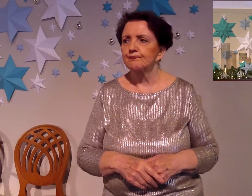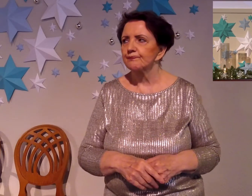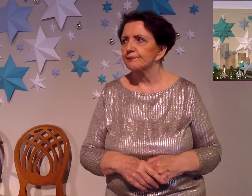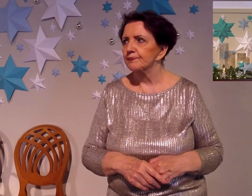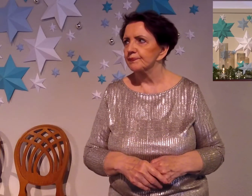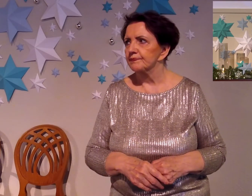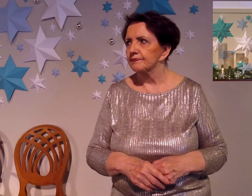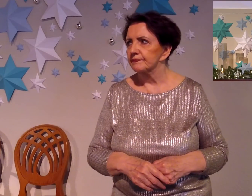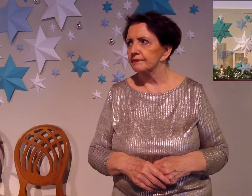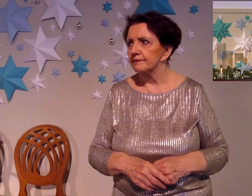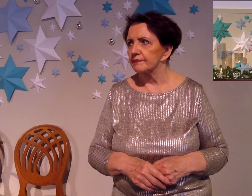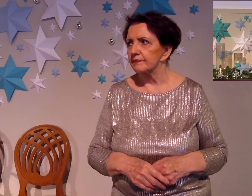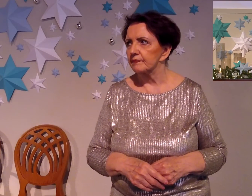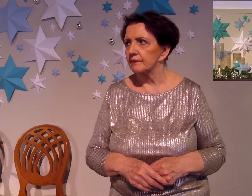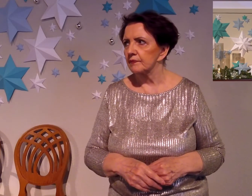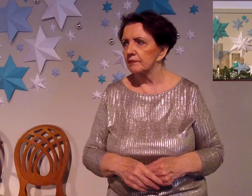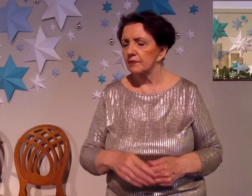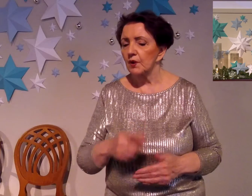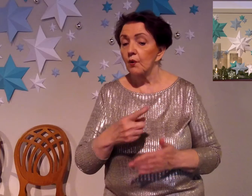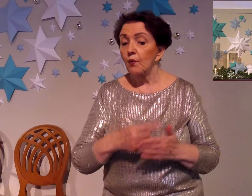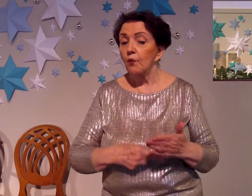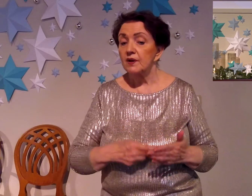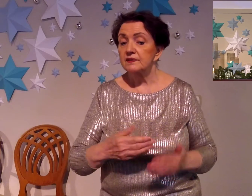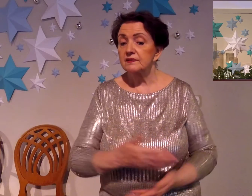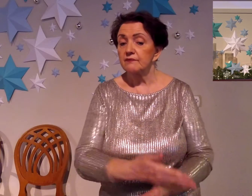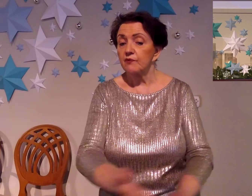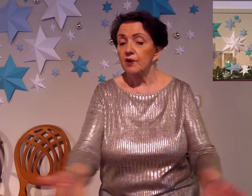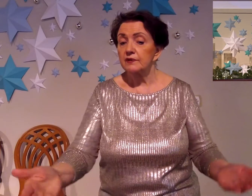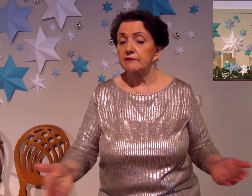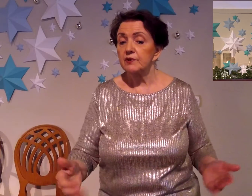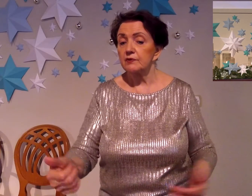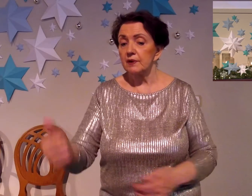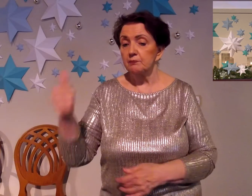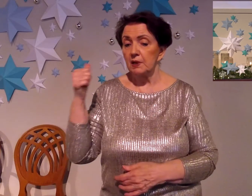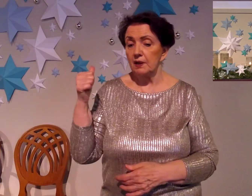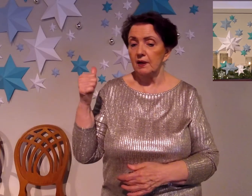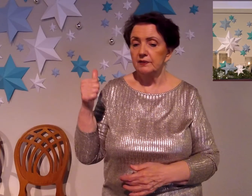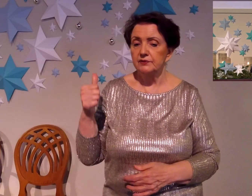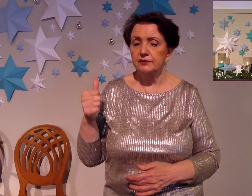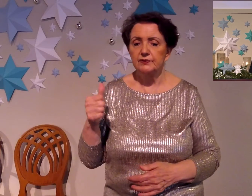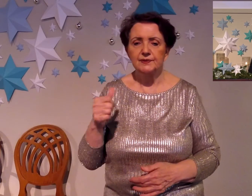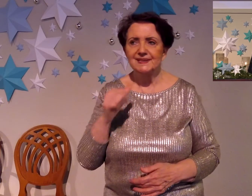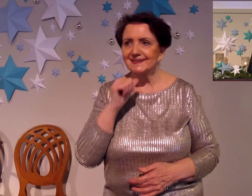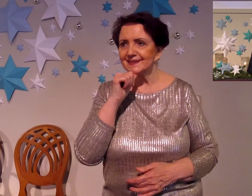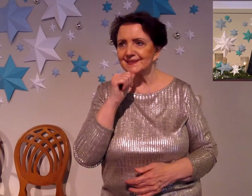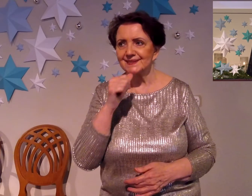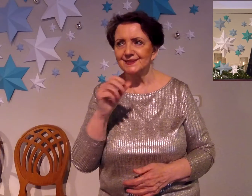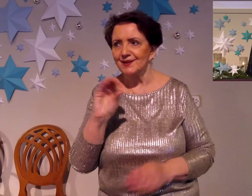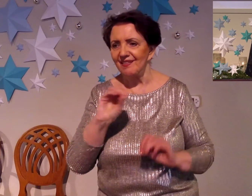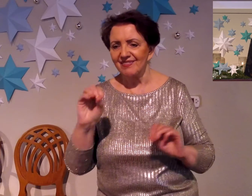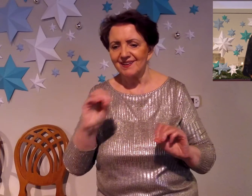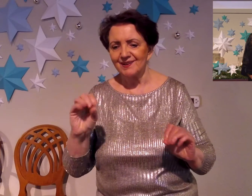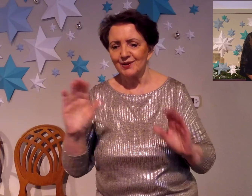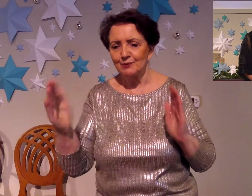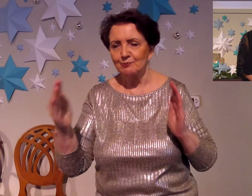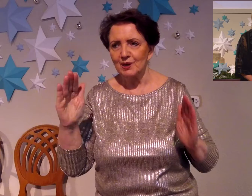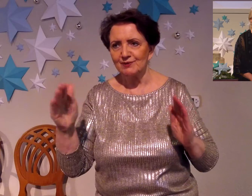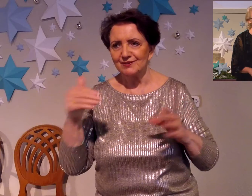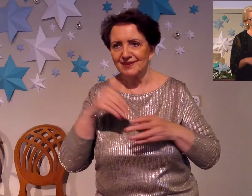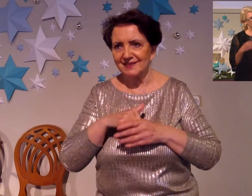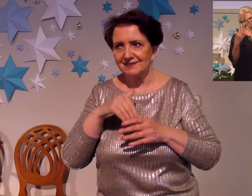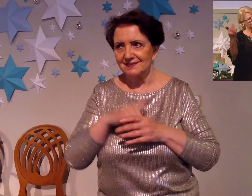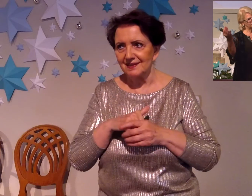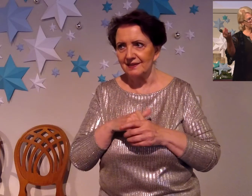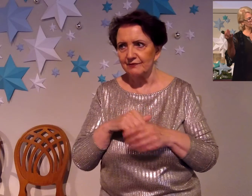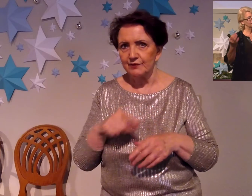What lies in front of you and what lies behind you pales. The past or the future, the old